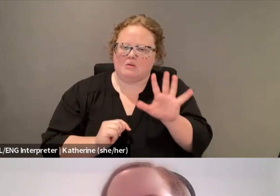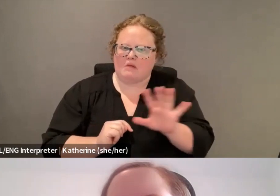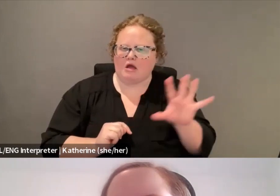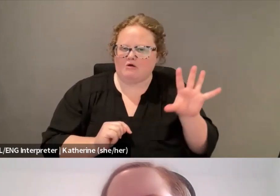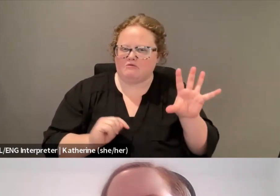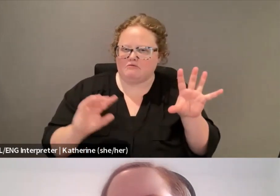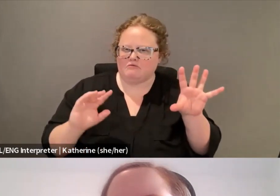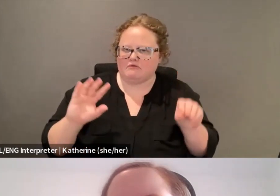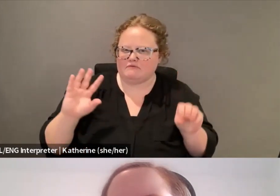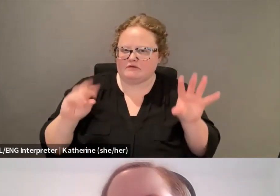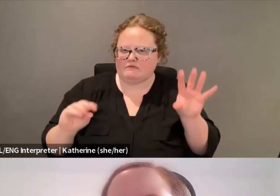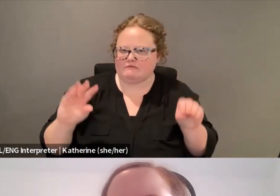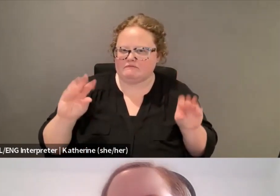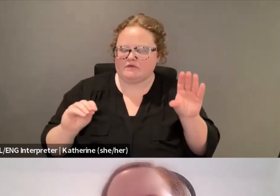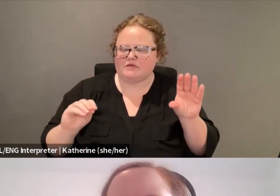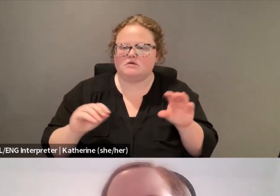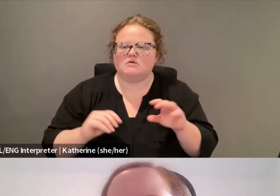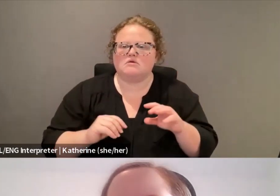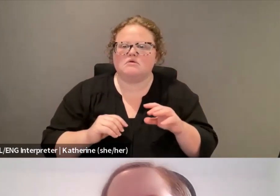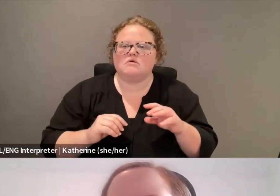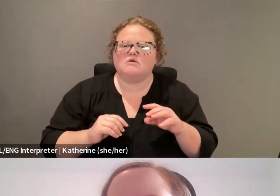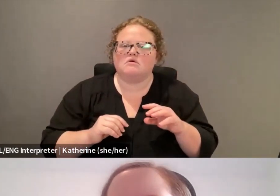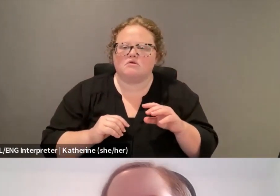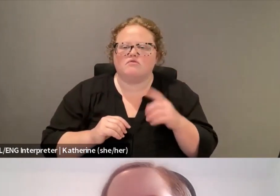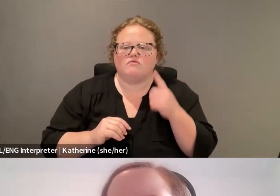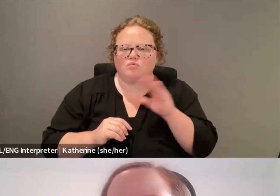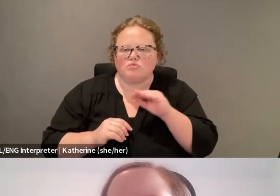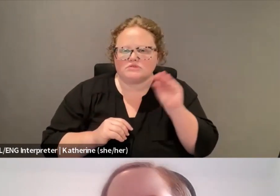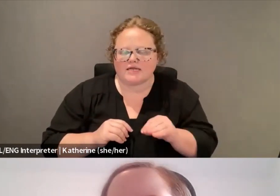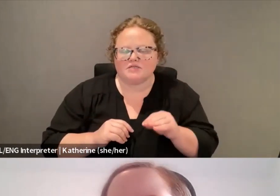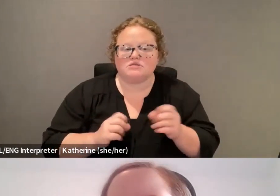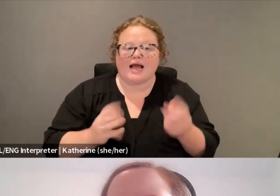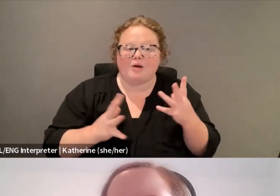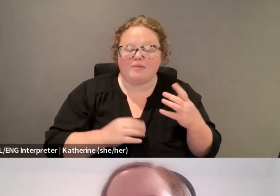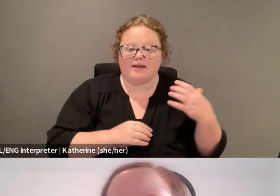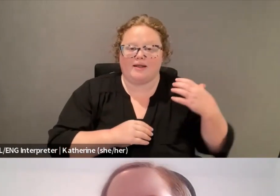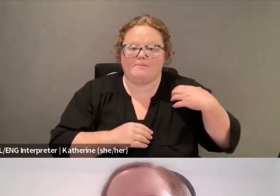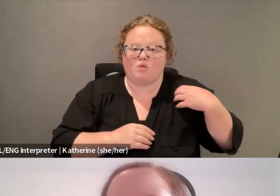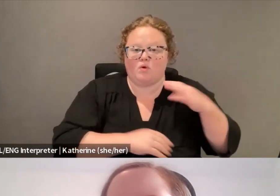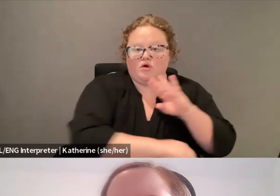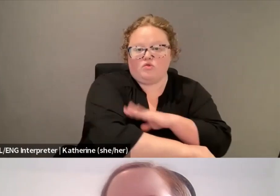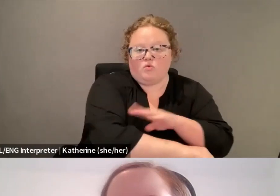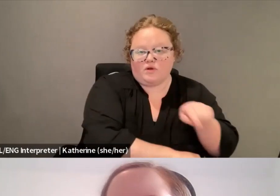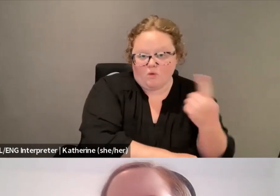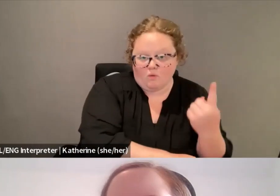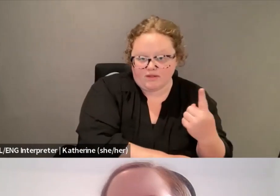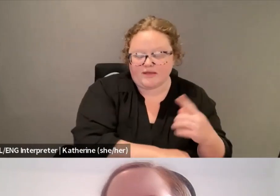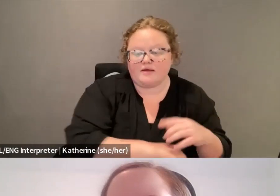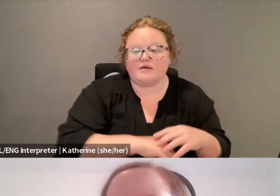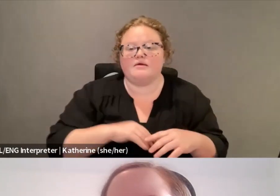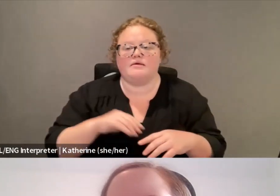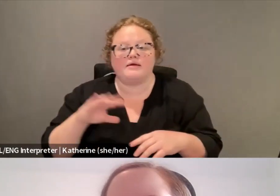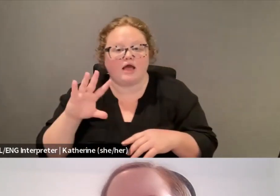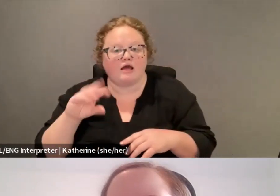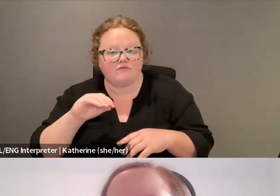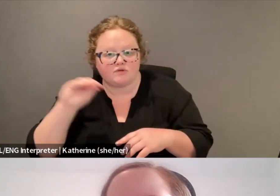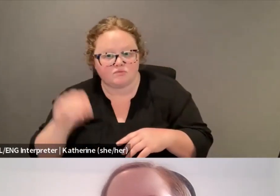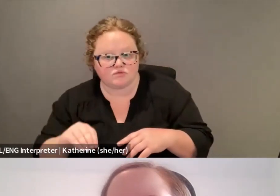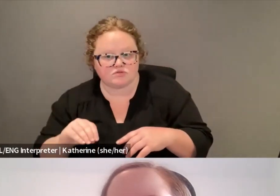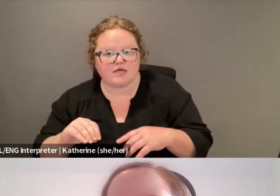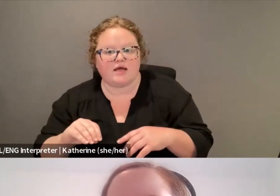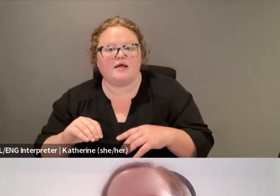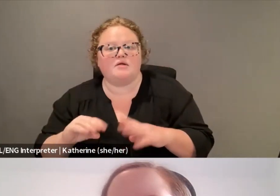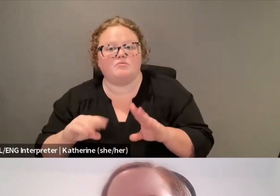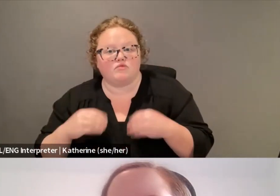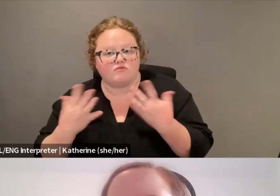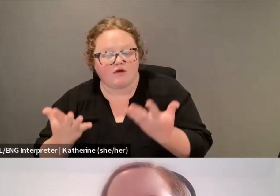far as the percentage of waivers that offer employer authority only versus about 50% of waivers that offer employer